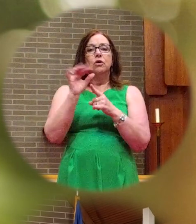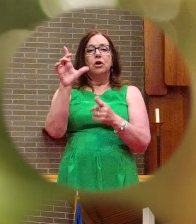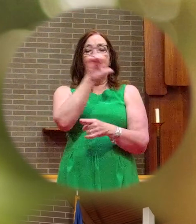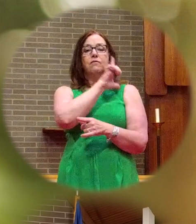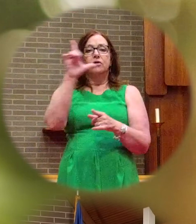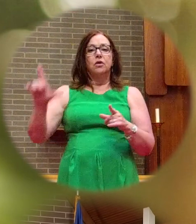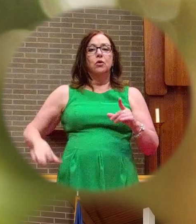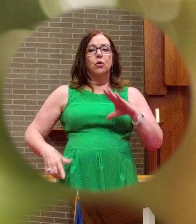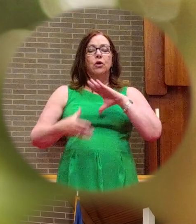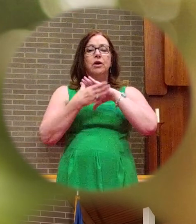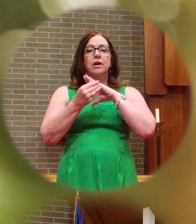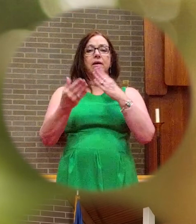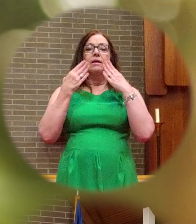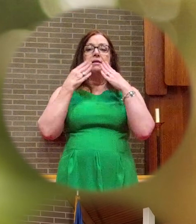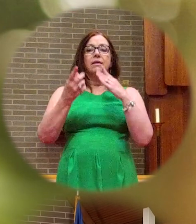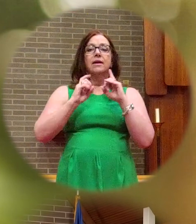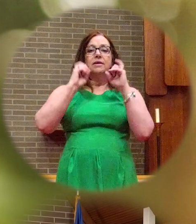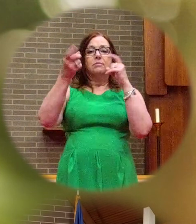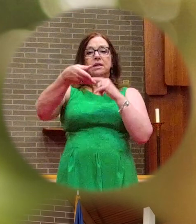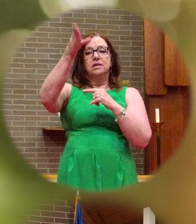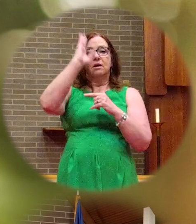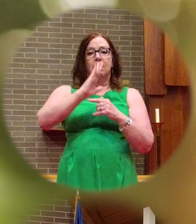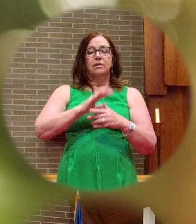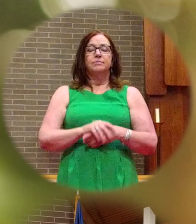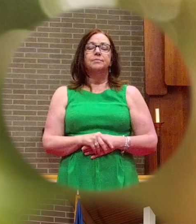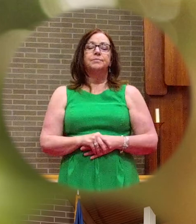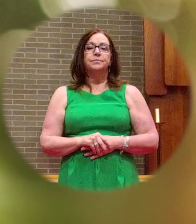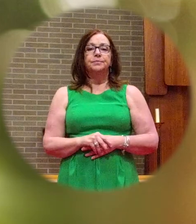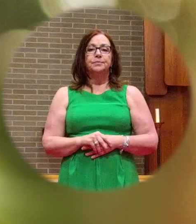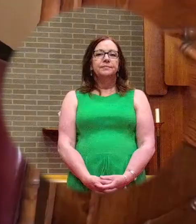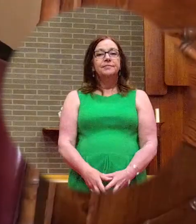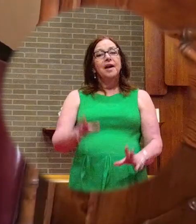Lord. Thanks be to God.